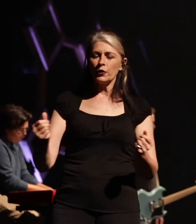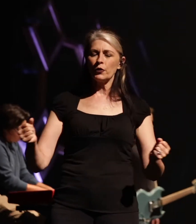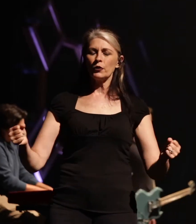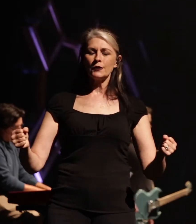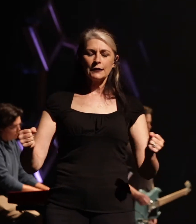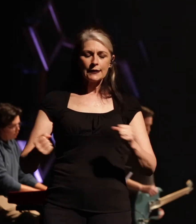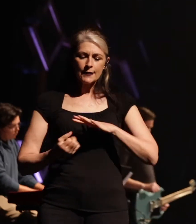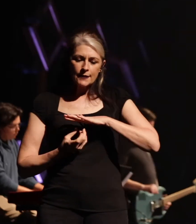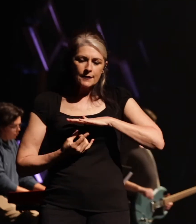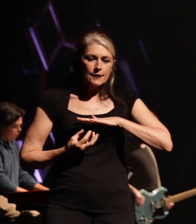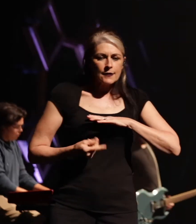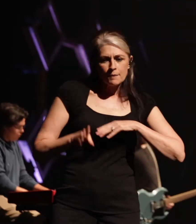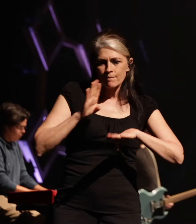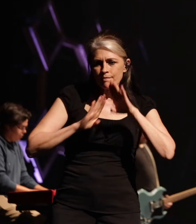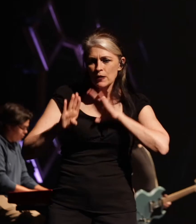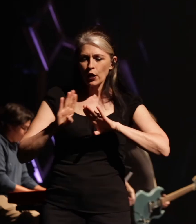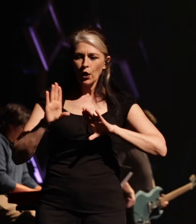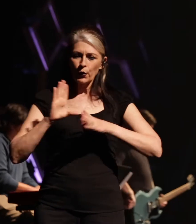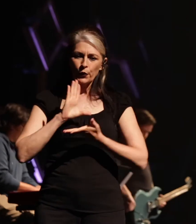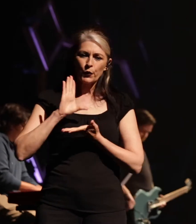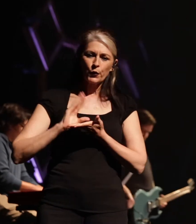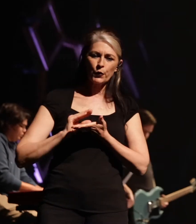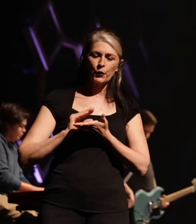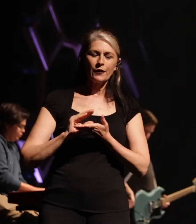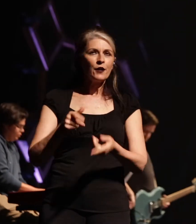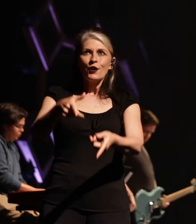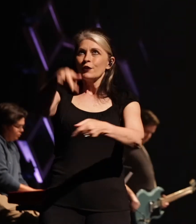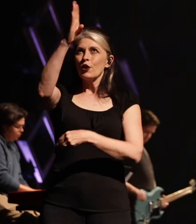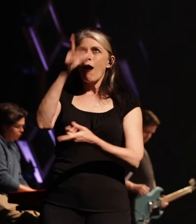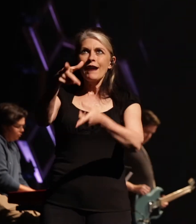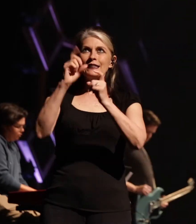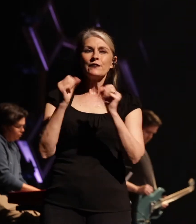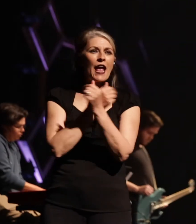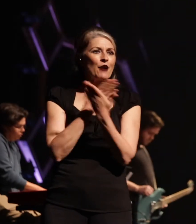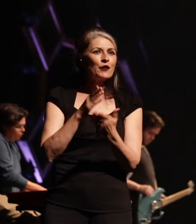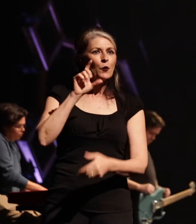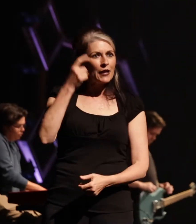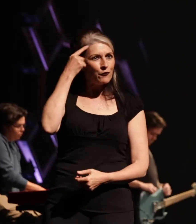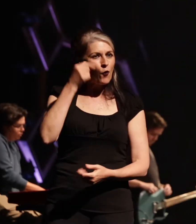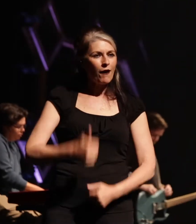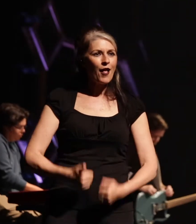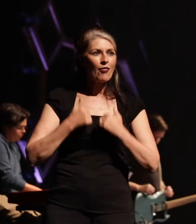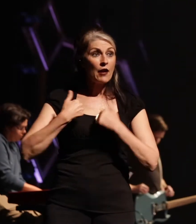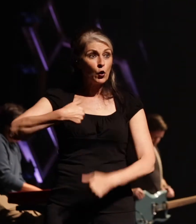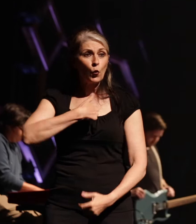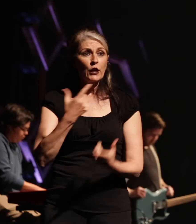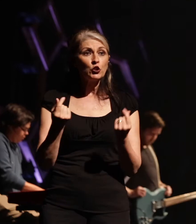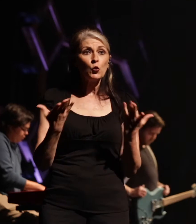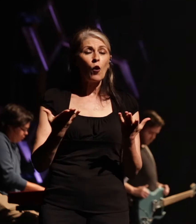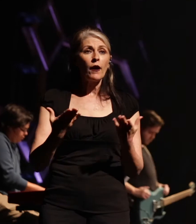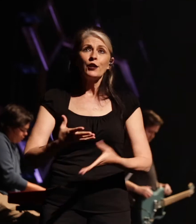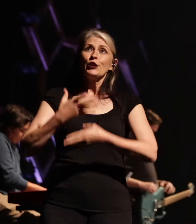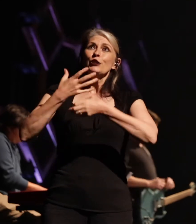fury, that frustration. God has given us all that we need for life and godliness. We need only to trust in him, to lean in